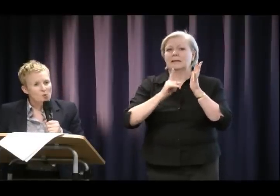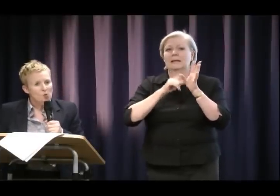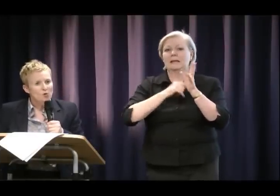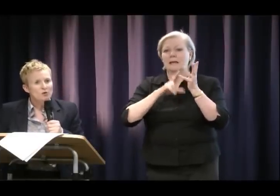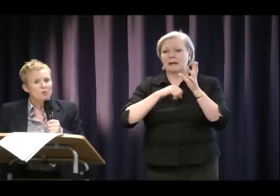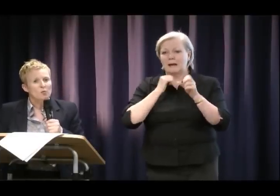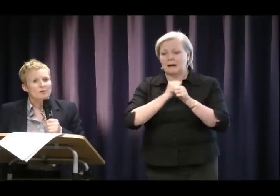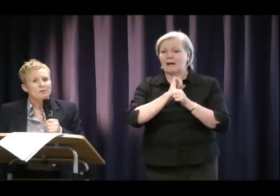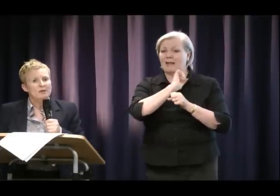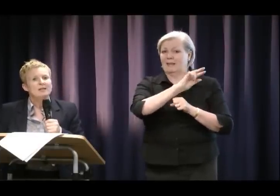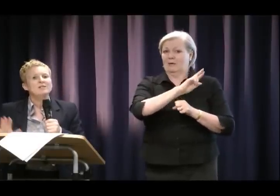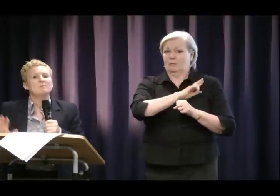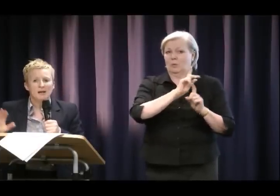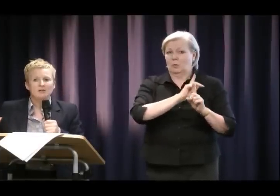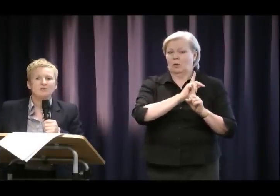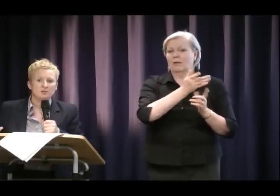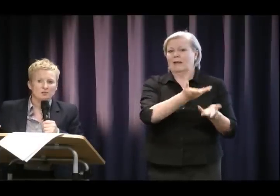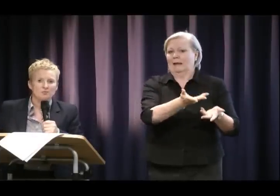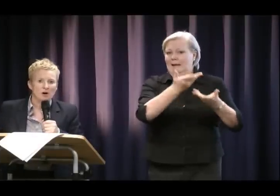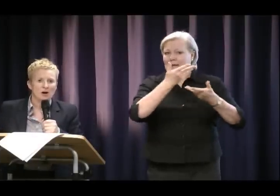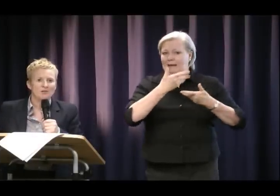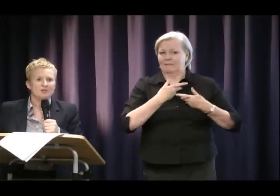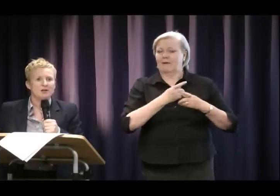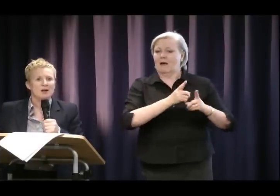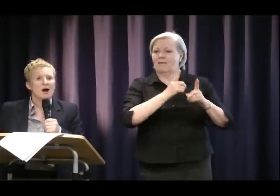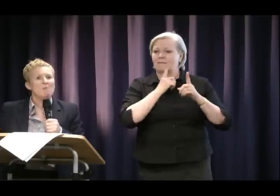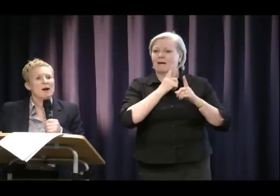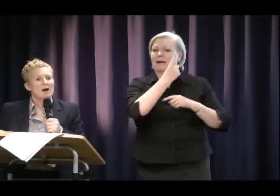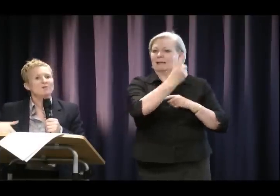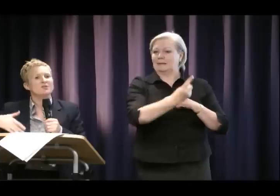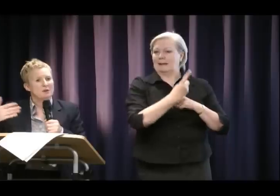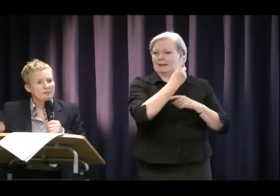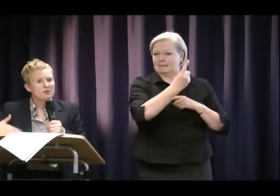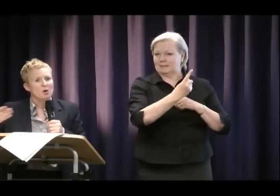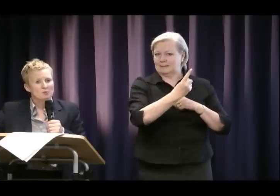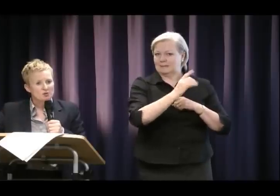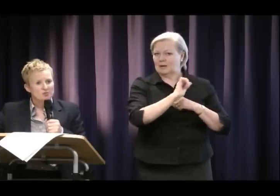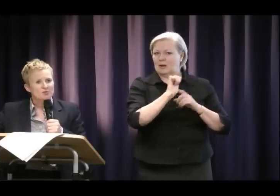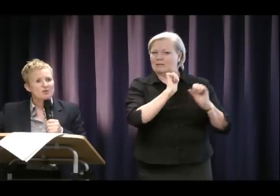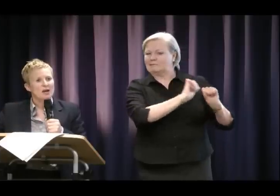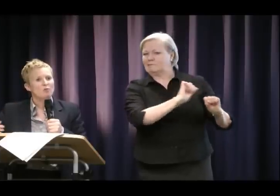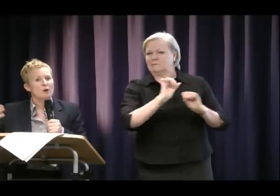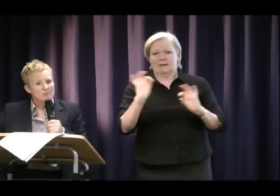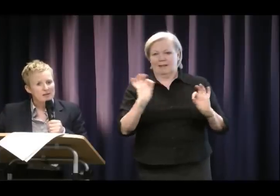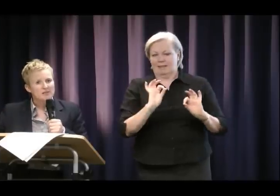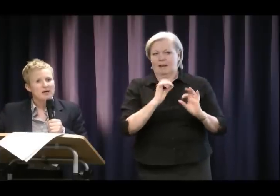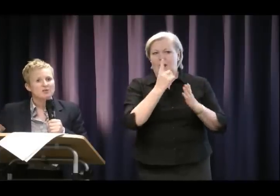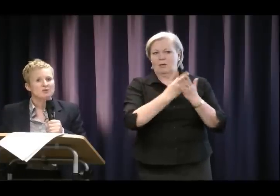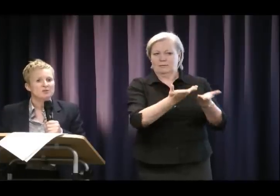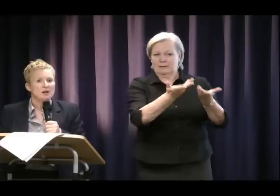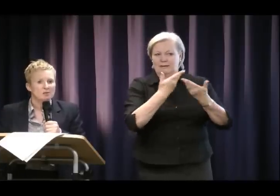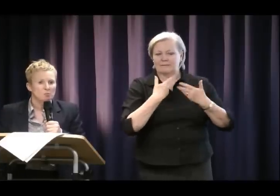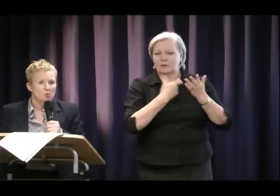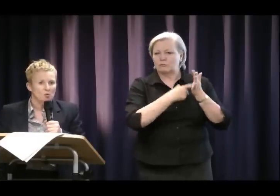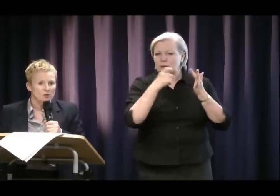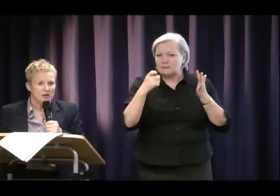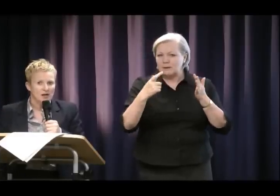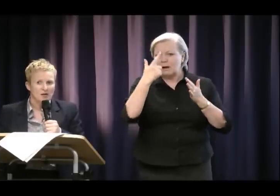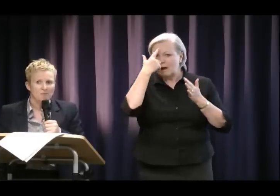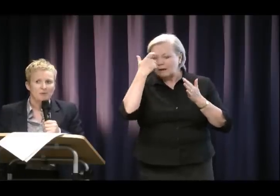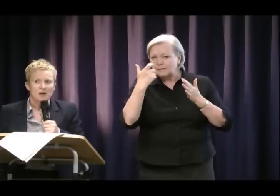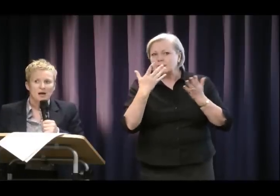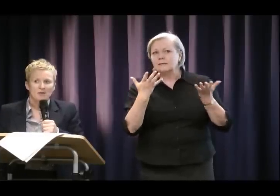the board with independent advice about some of the options and recommendations that the